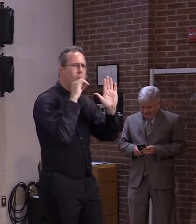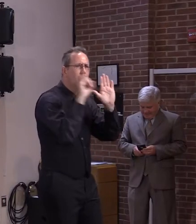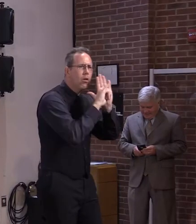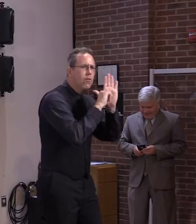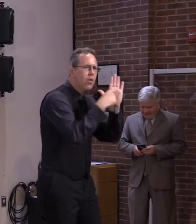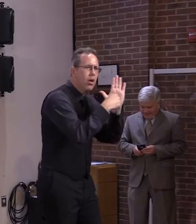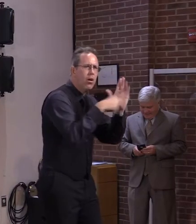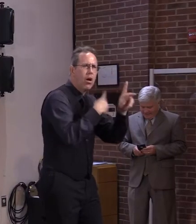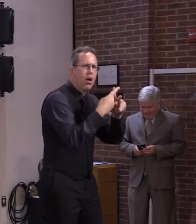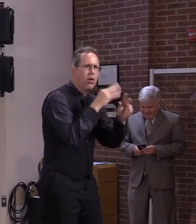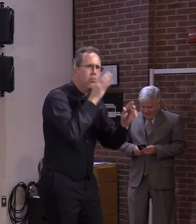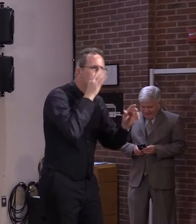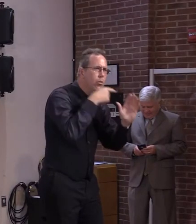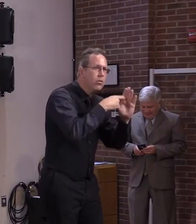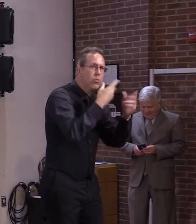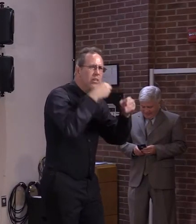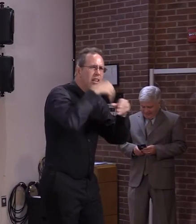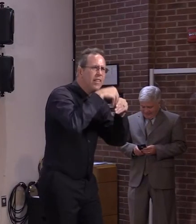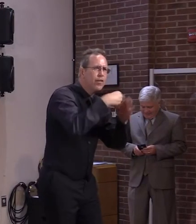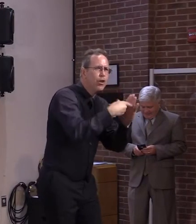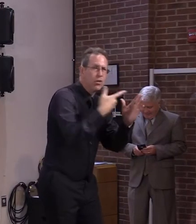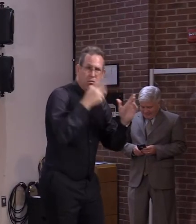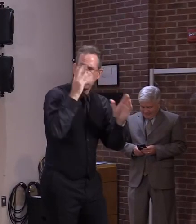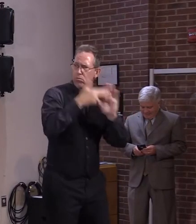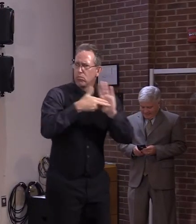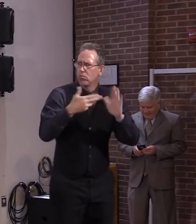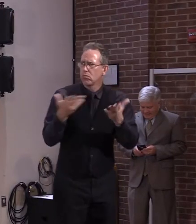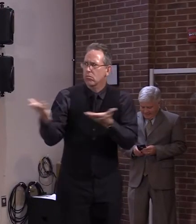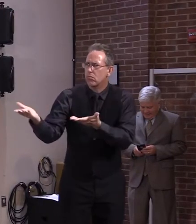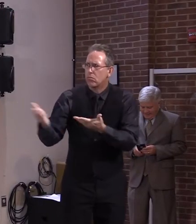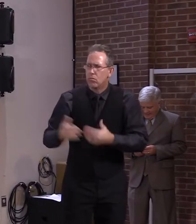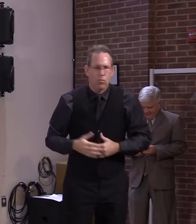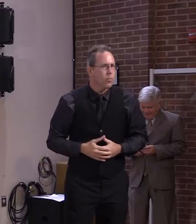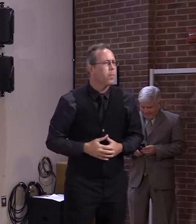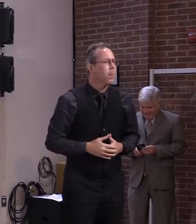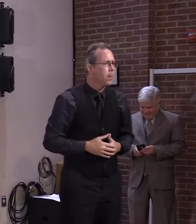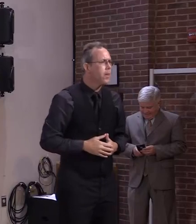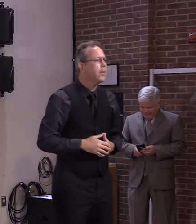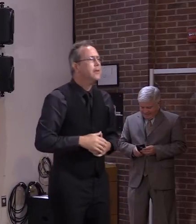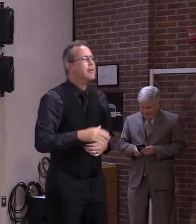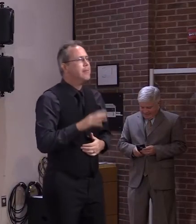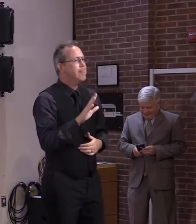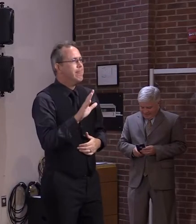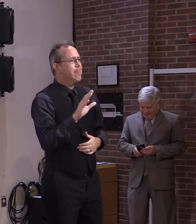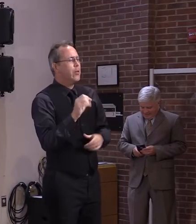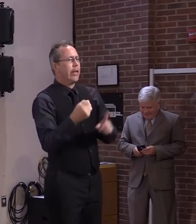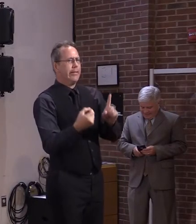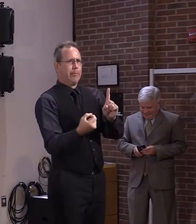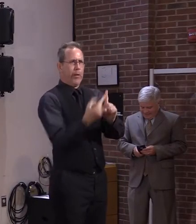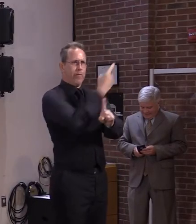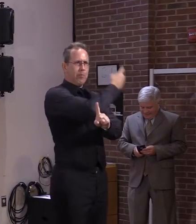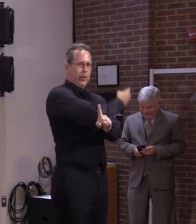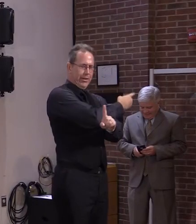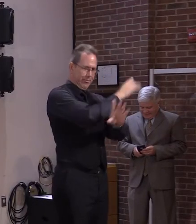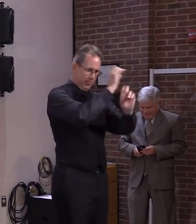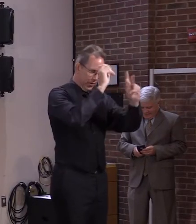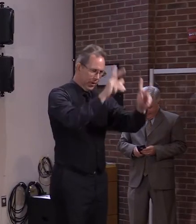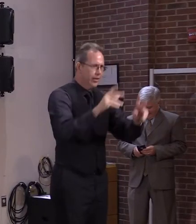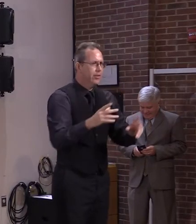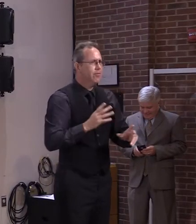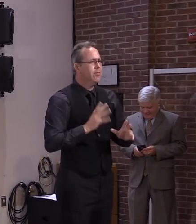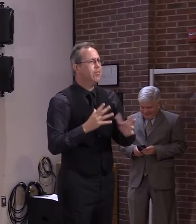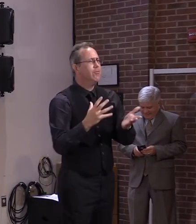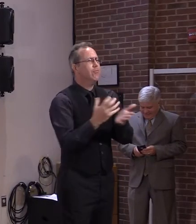there is an advisory committee that I'm on, which is the Public Health Advisory Committee. So what things we're involved in